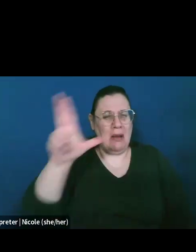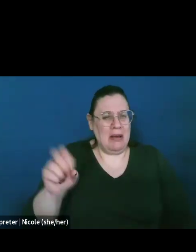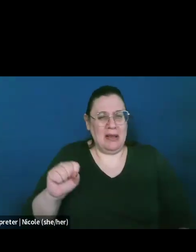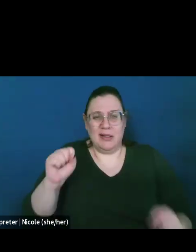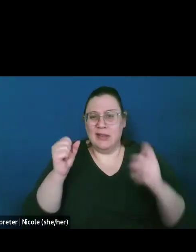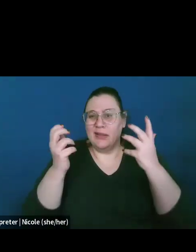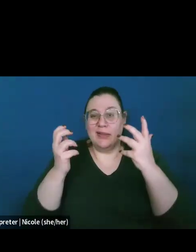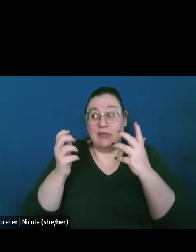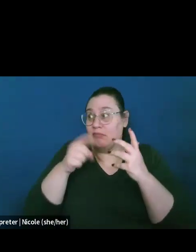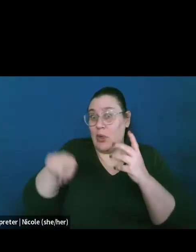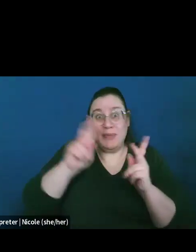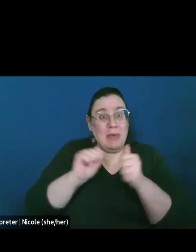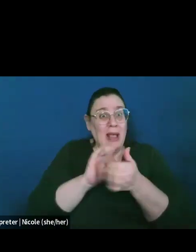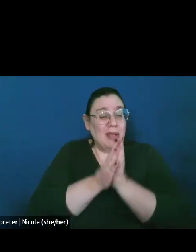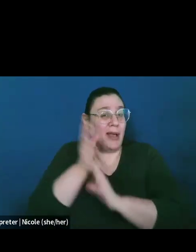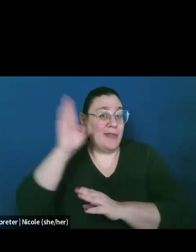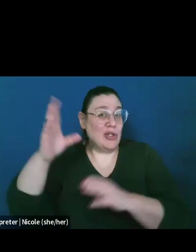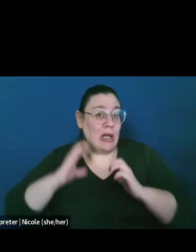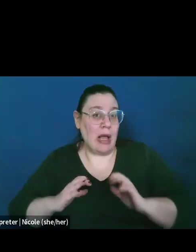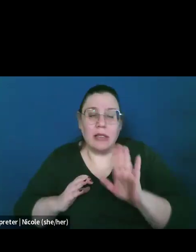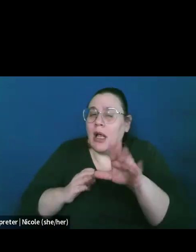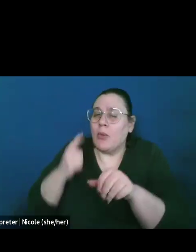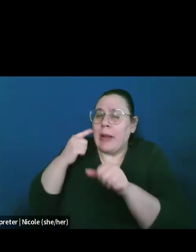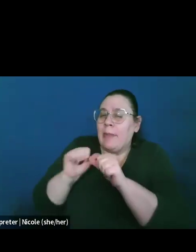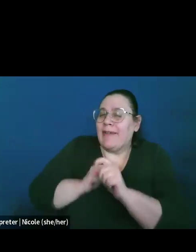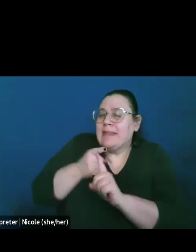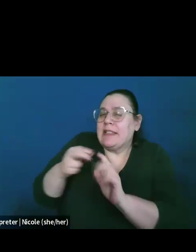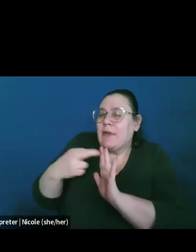future clients. Again, there are some specific rules there, but